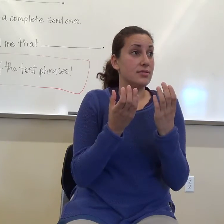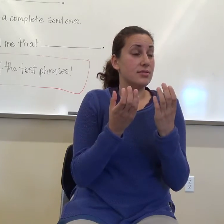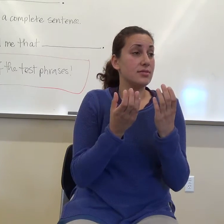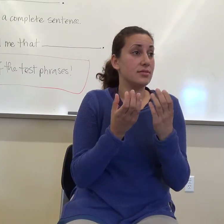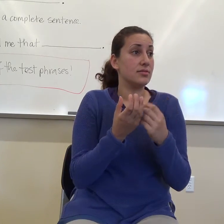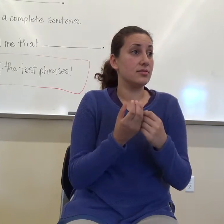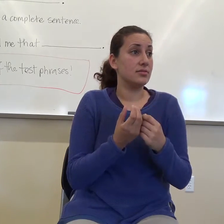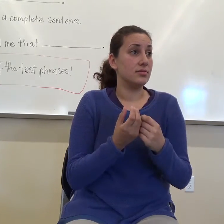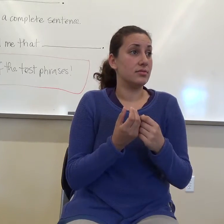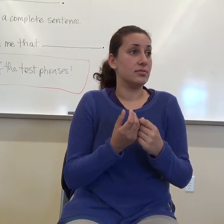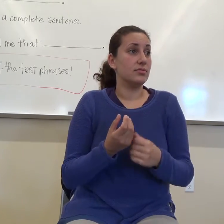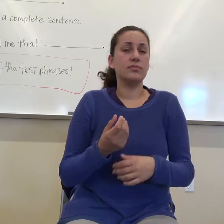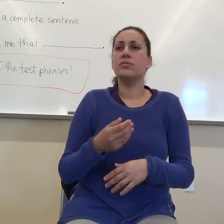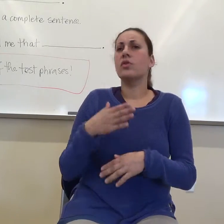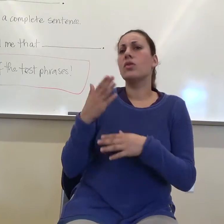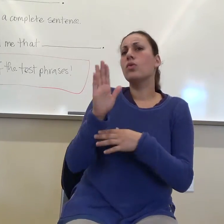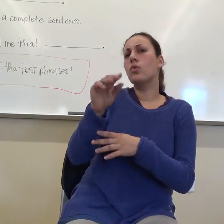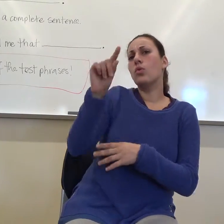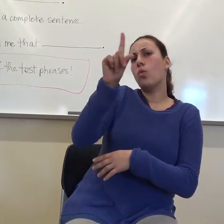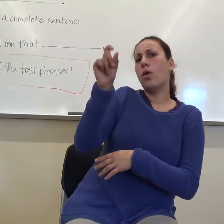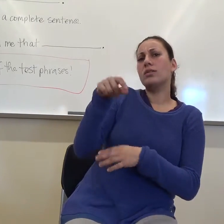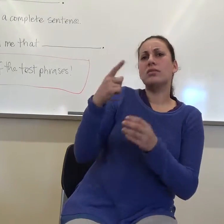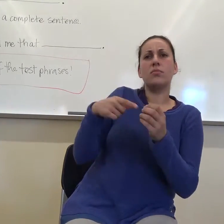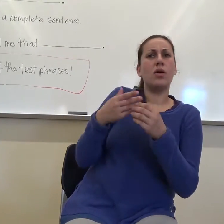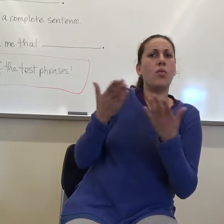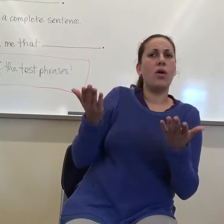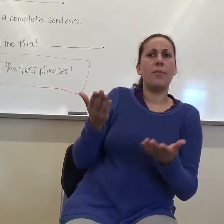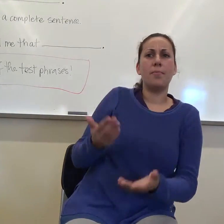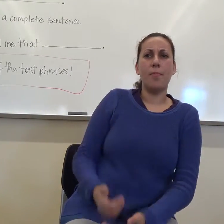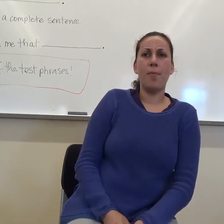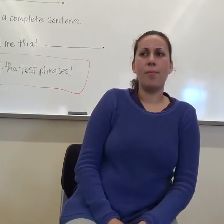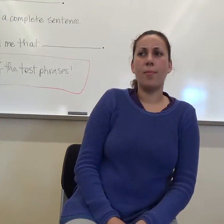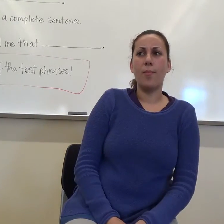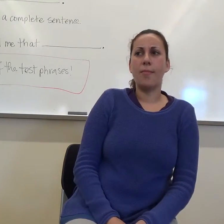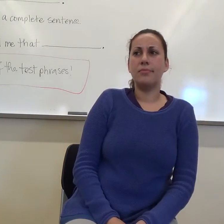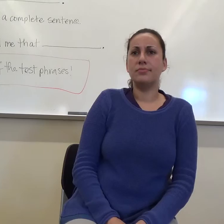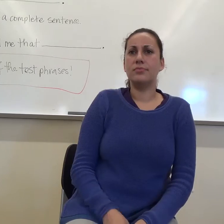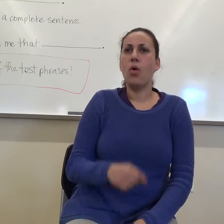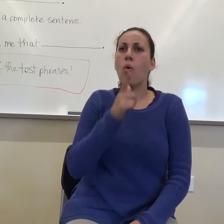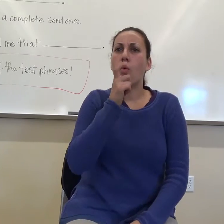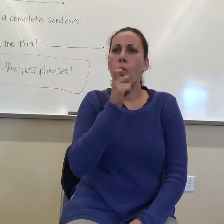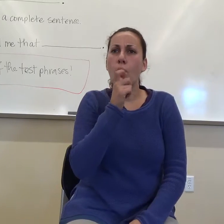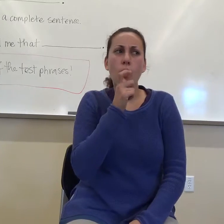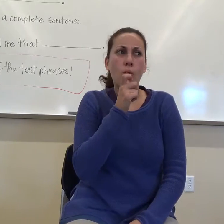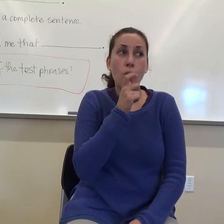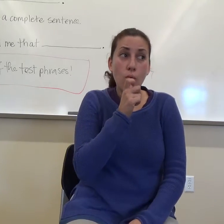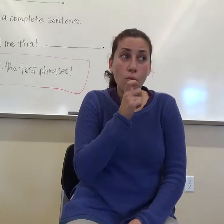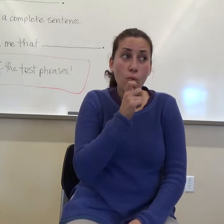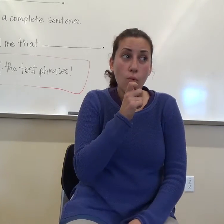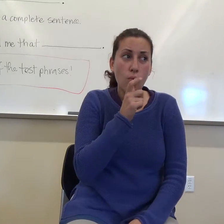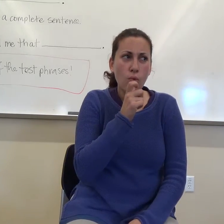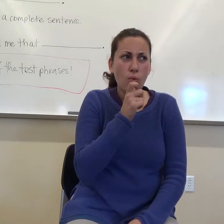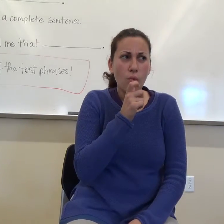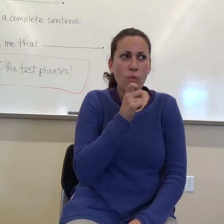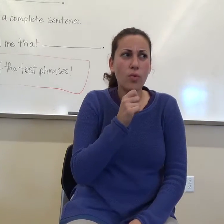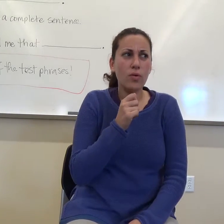Literature class, what's your question going to be? Oh, well, It's not just going to